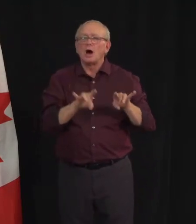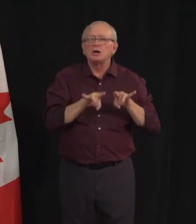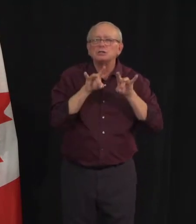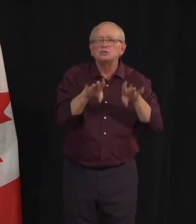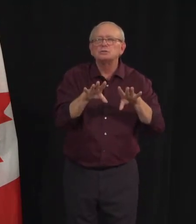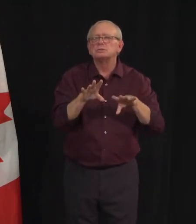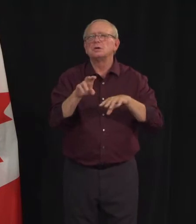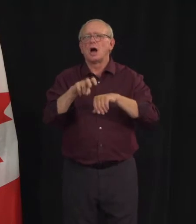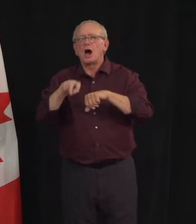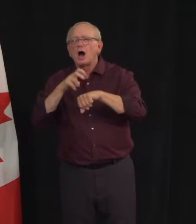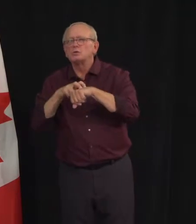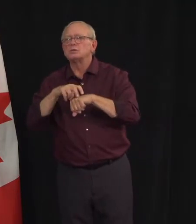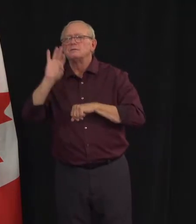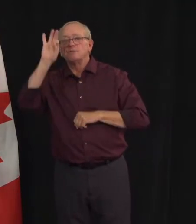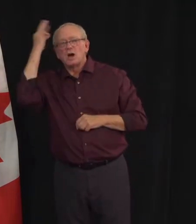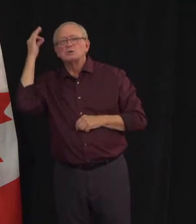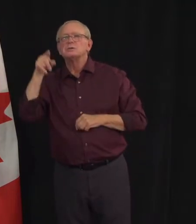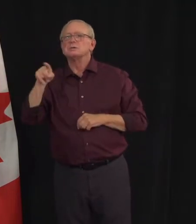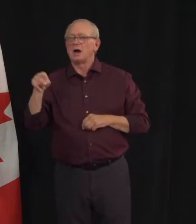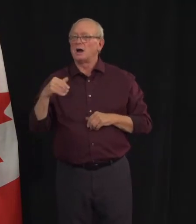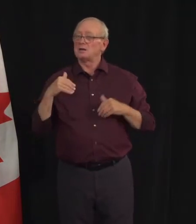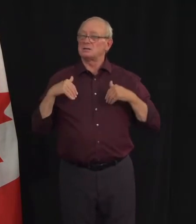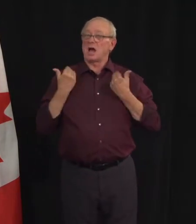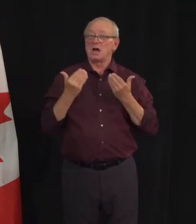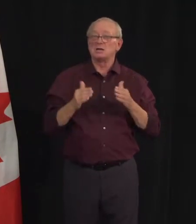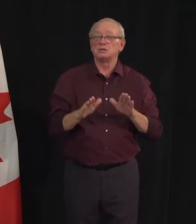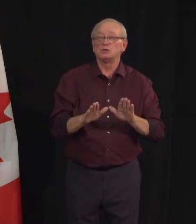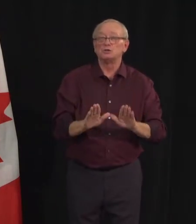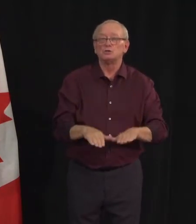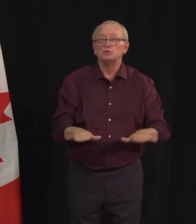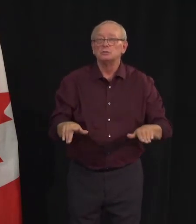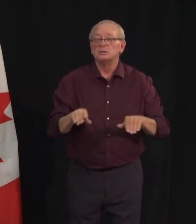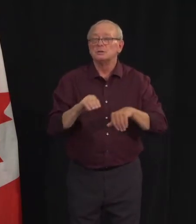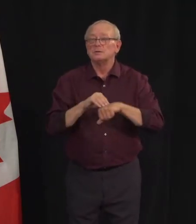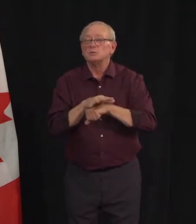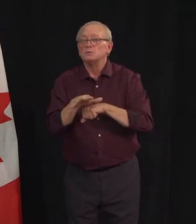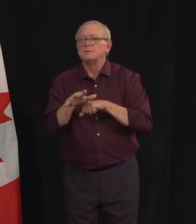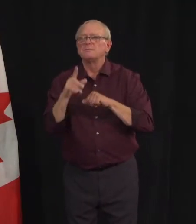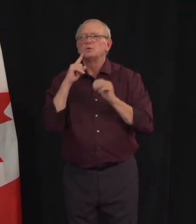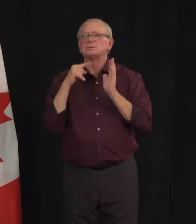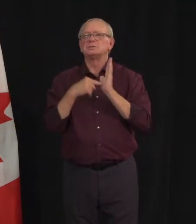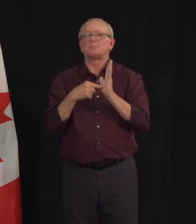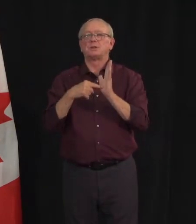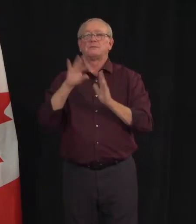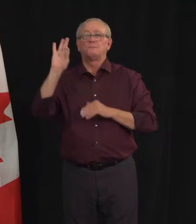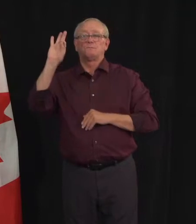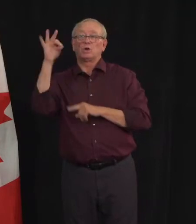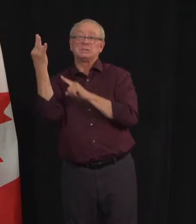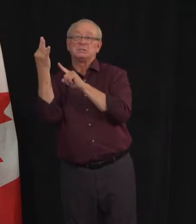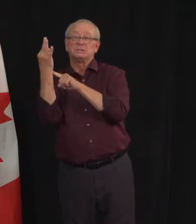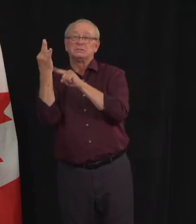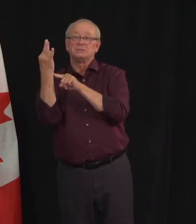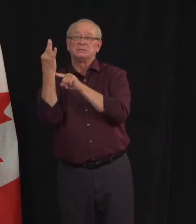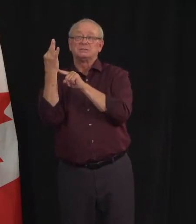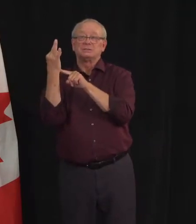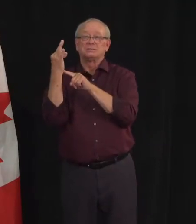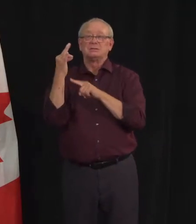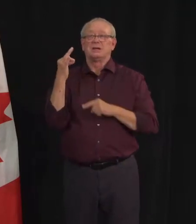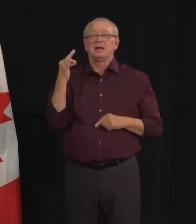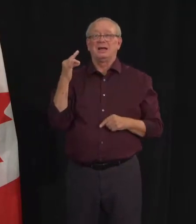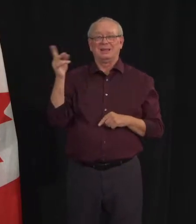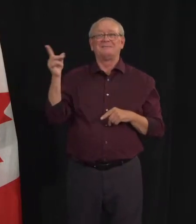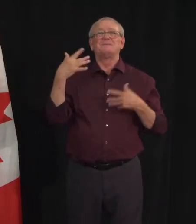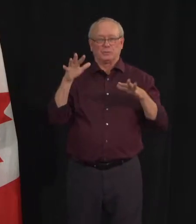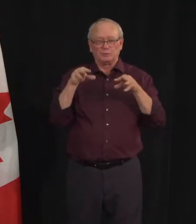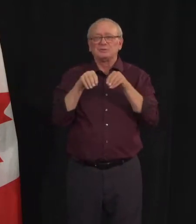it's important to remember that the outbreak in France occurred early in the pandemic, before public health measures were in place. And